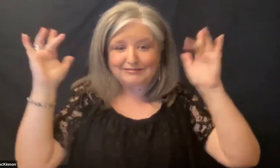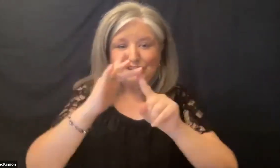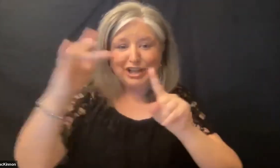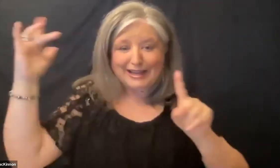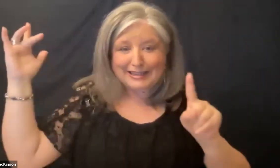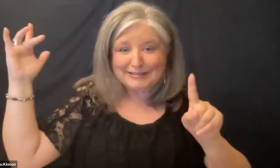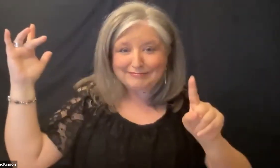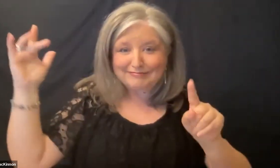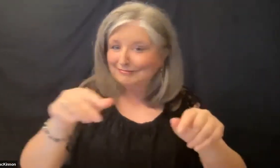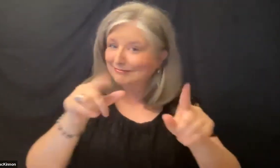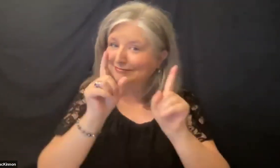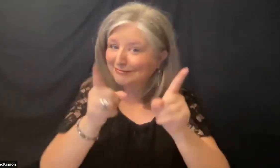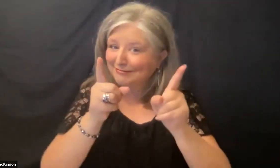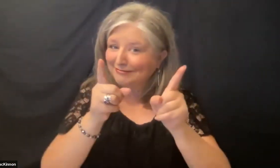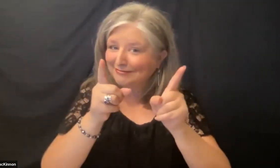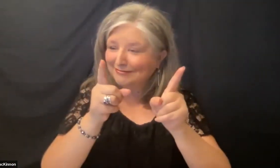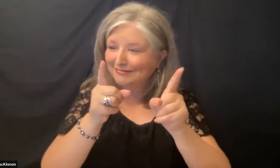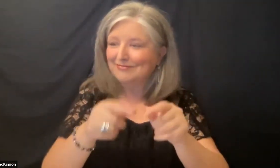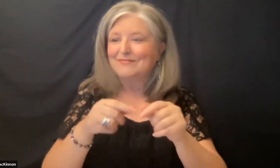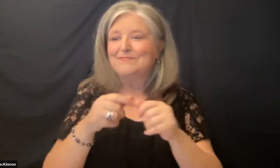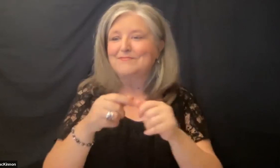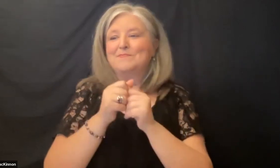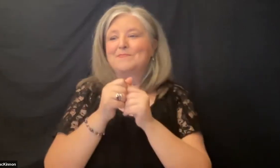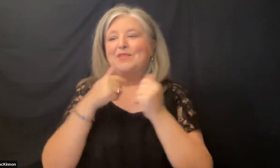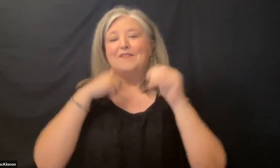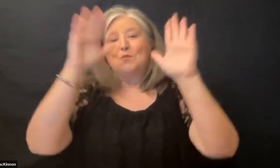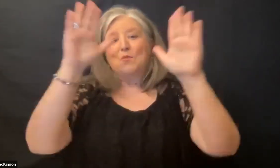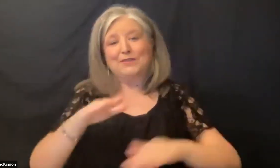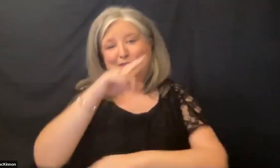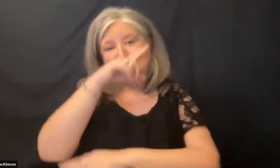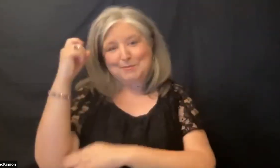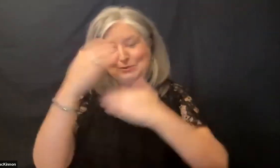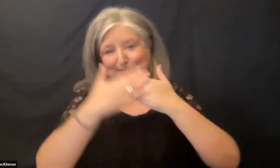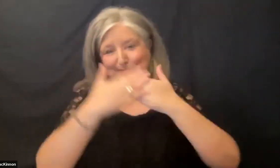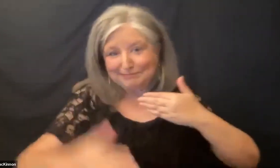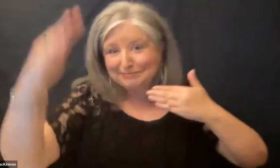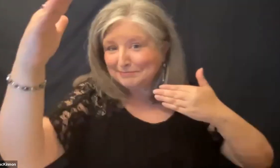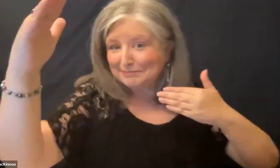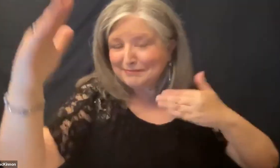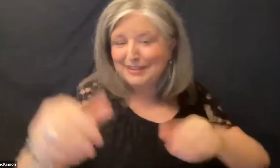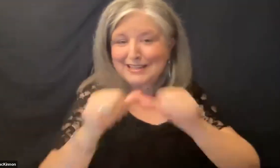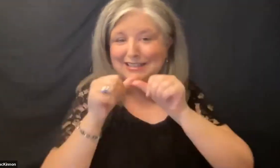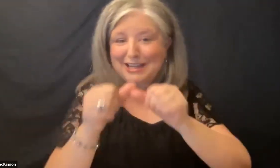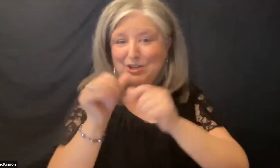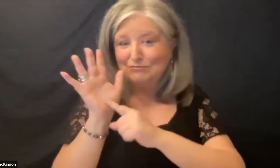And remember, keep shining your light, everybody, that's important. I hope you all have an